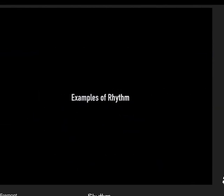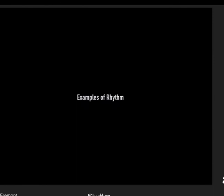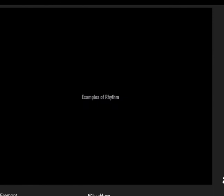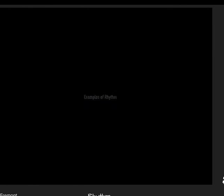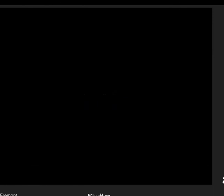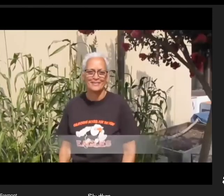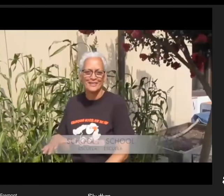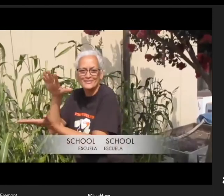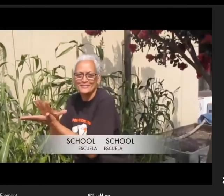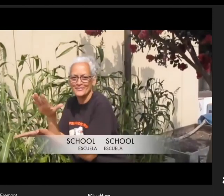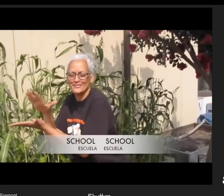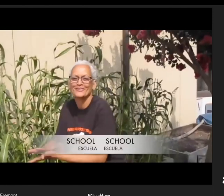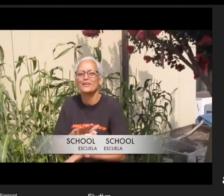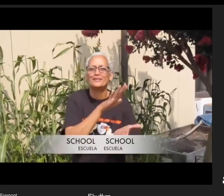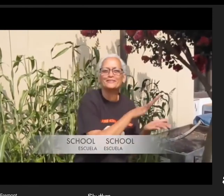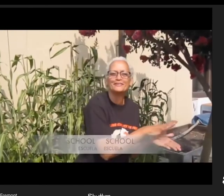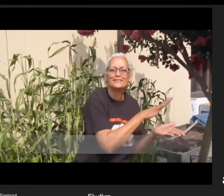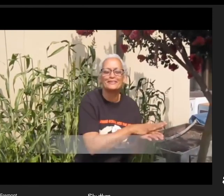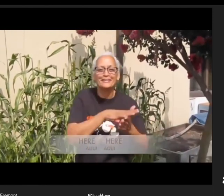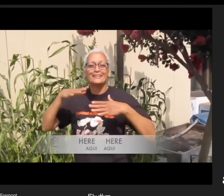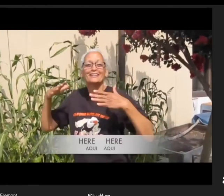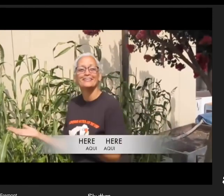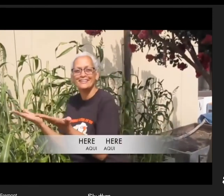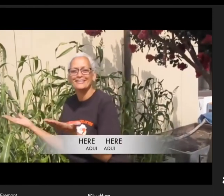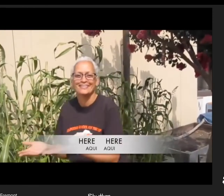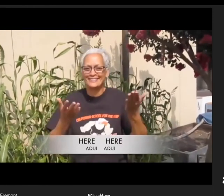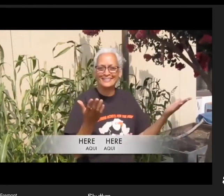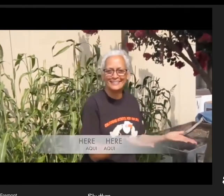These are just some examples of rhythm that I wanted to show.